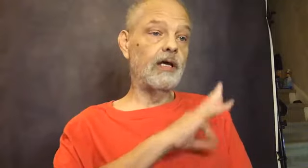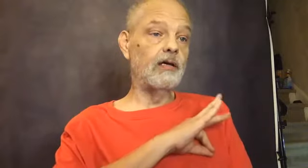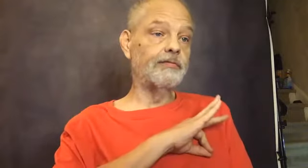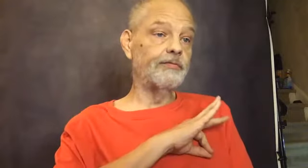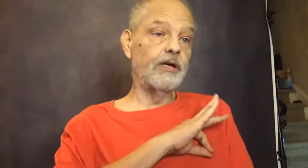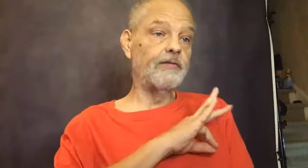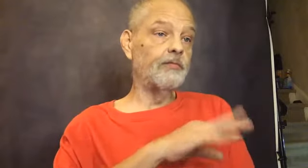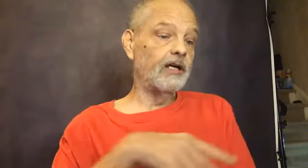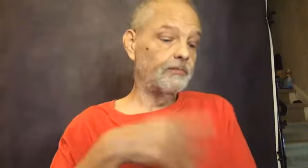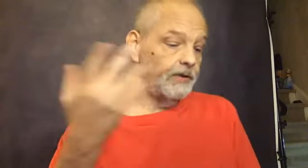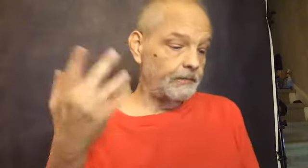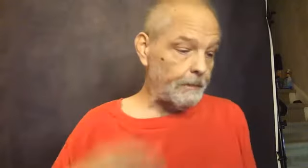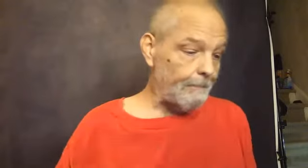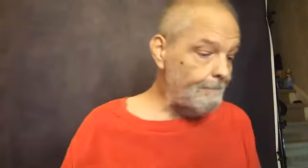F, whatever it might be.